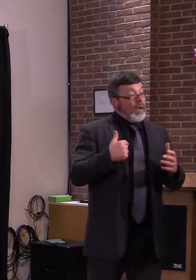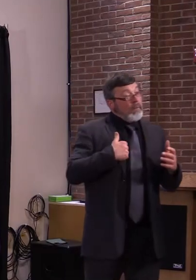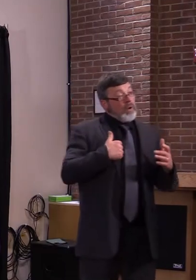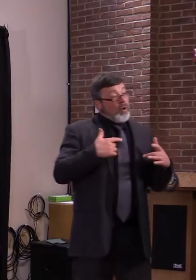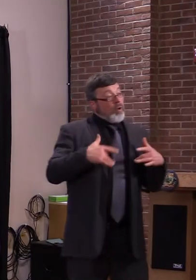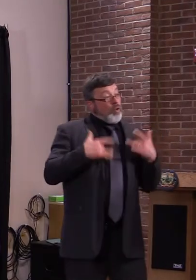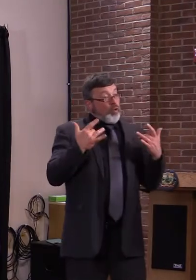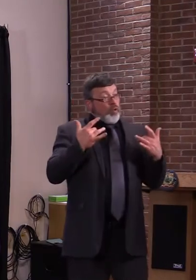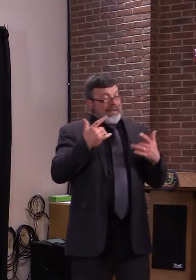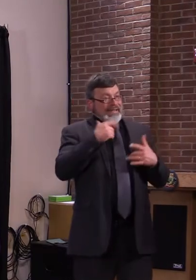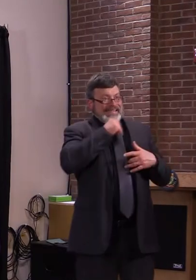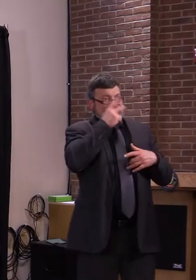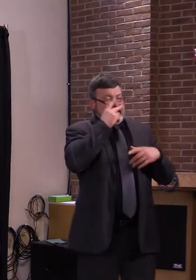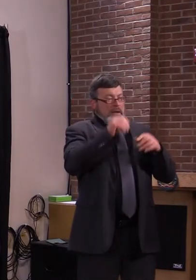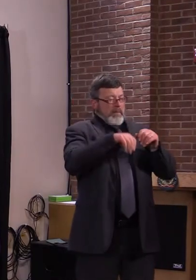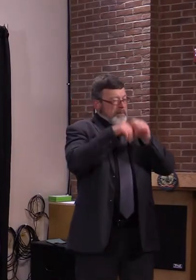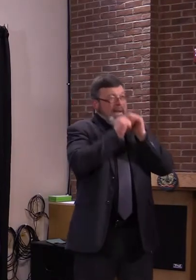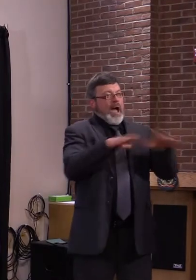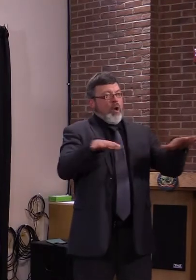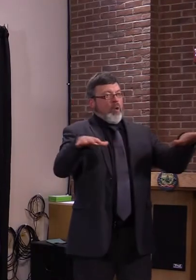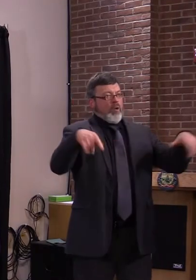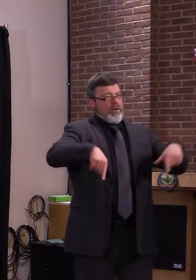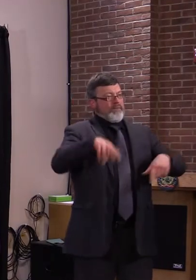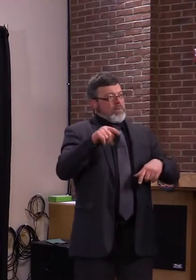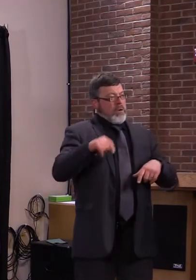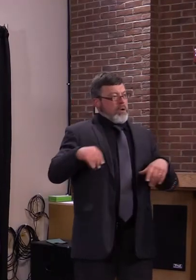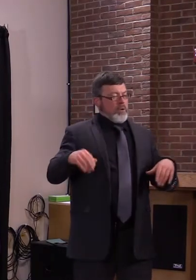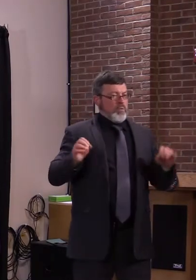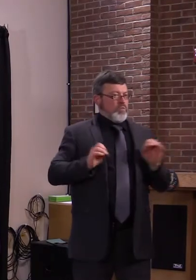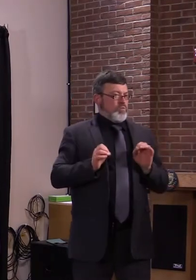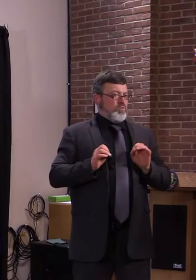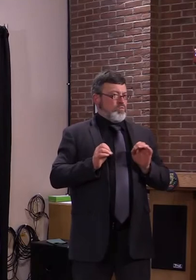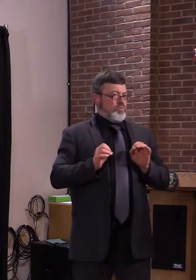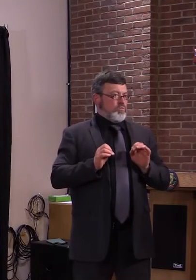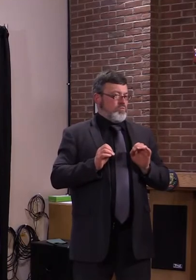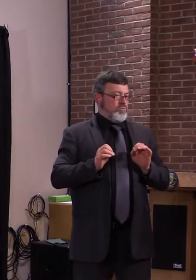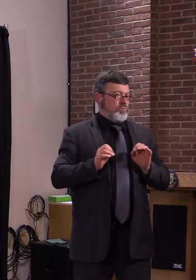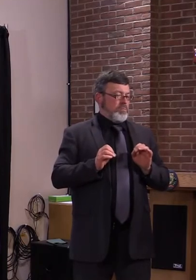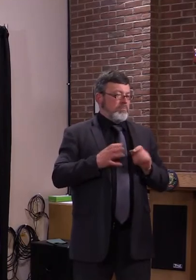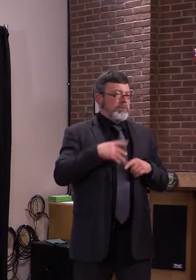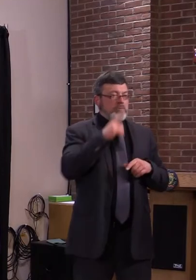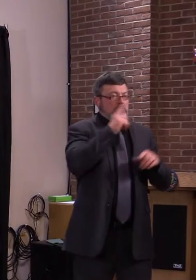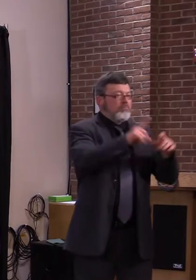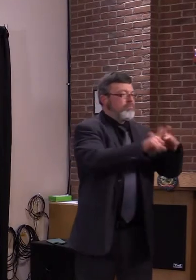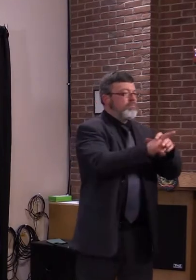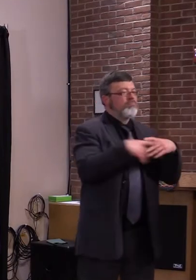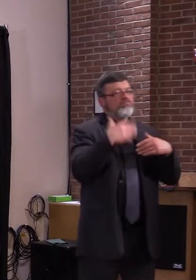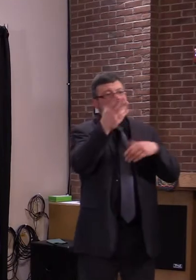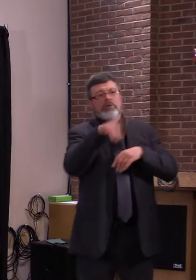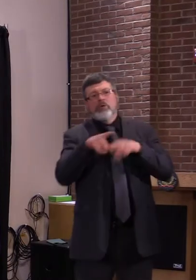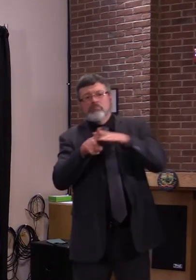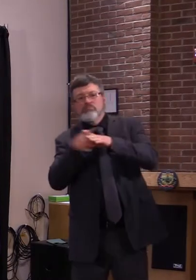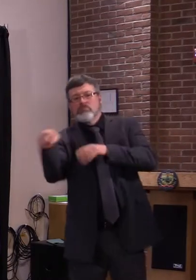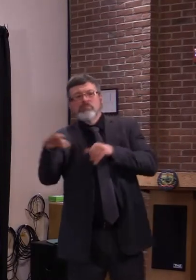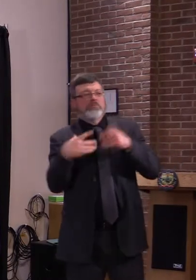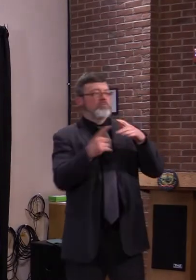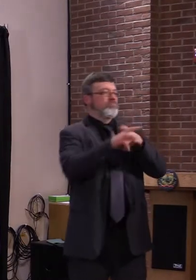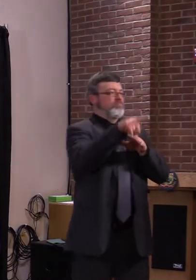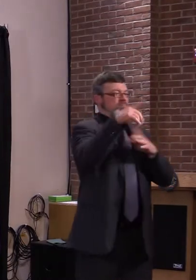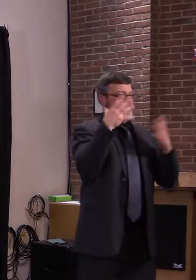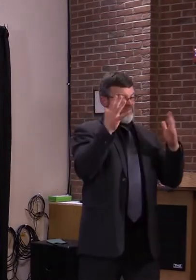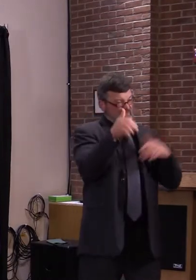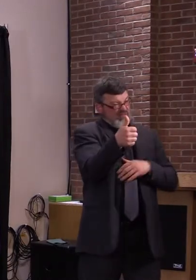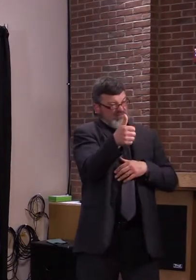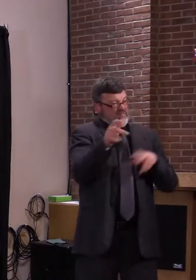expand in a major way here in Vermont. While we're finding it, our case counts and everything else, hospitalizations are going down.